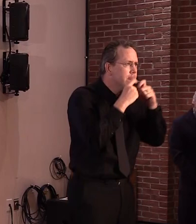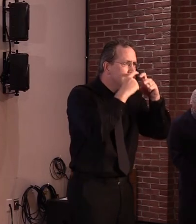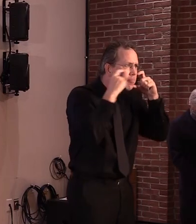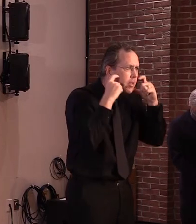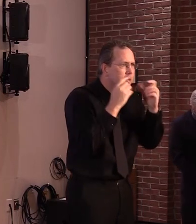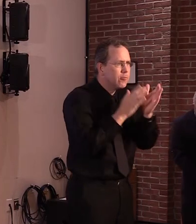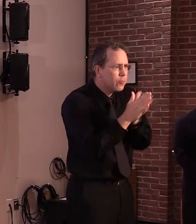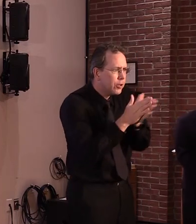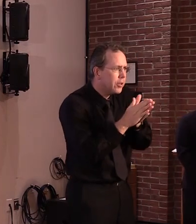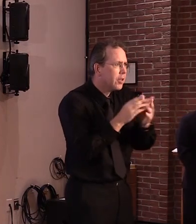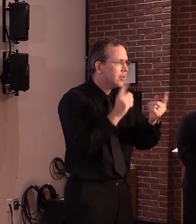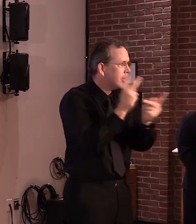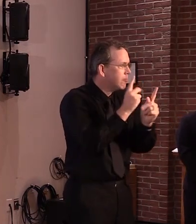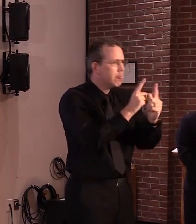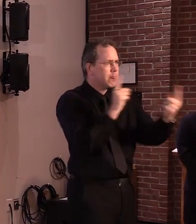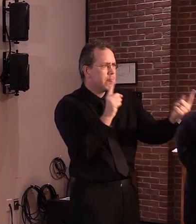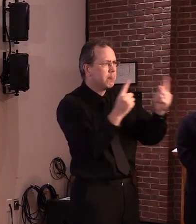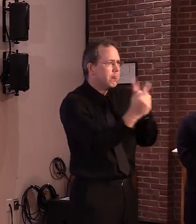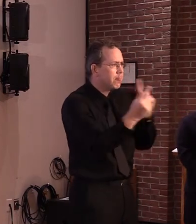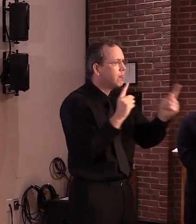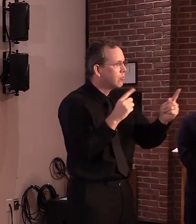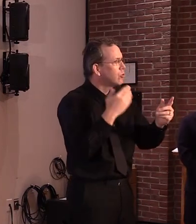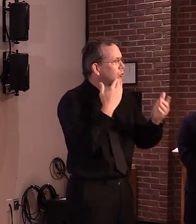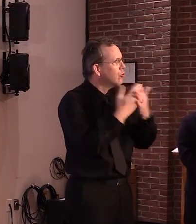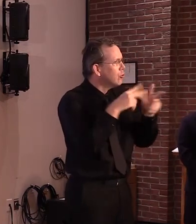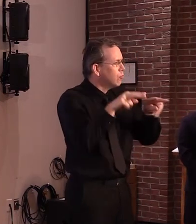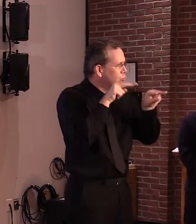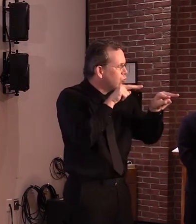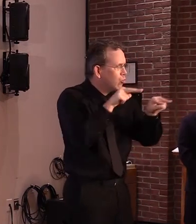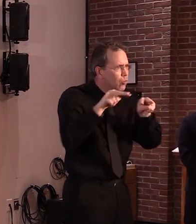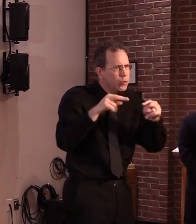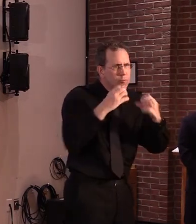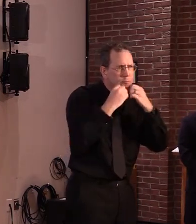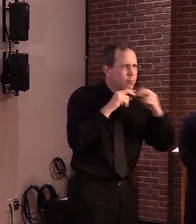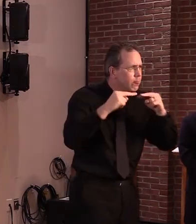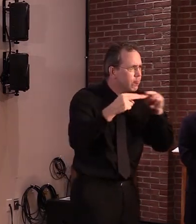well. And at this time, I'd like to turn it back over to the governor.